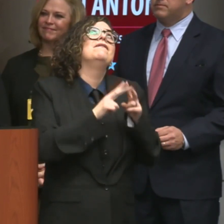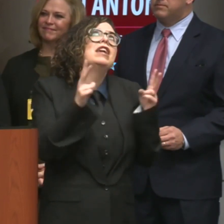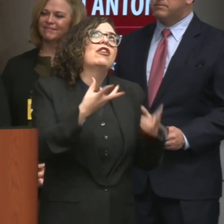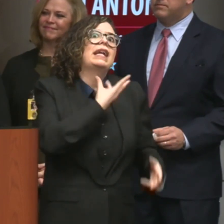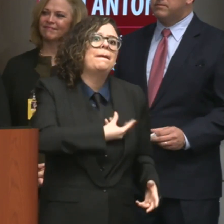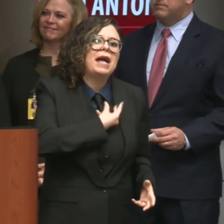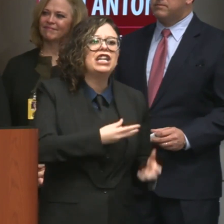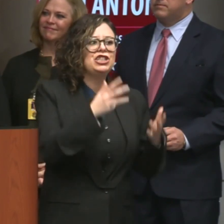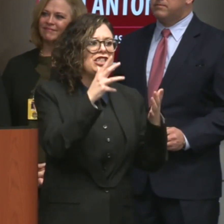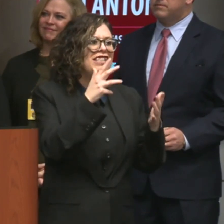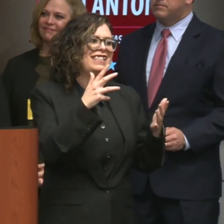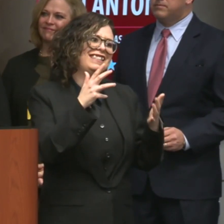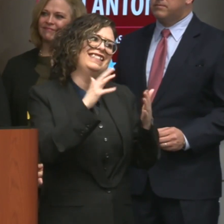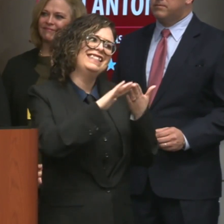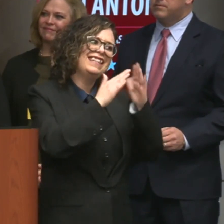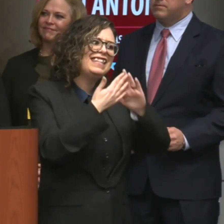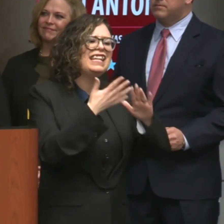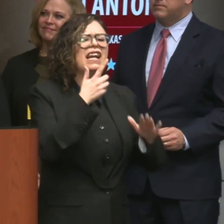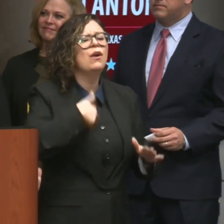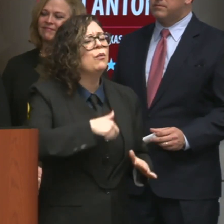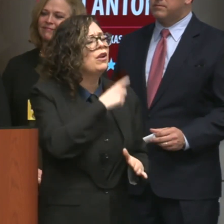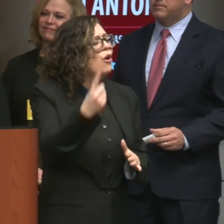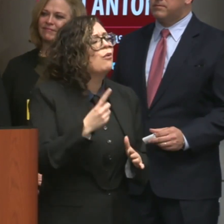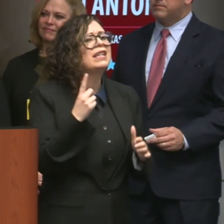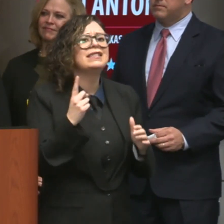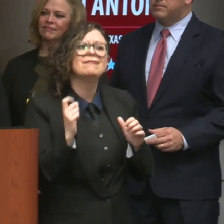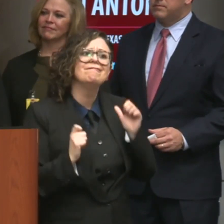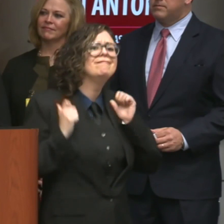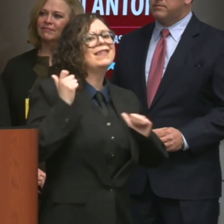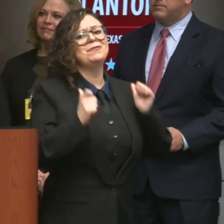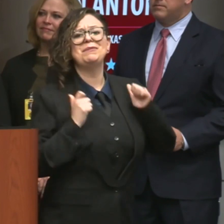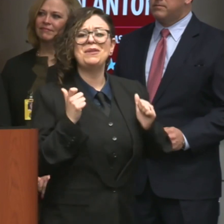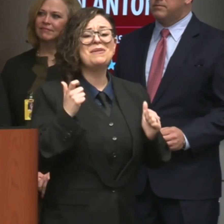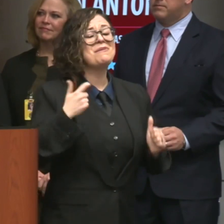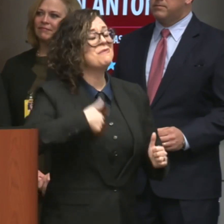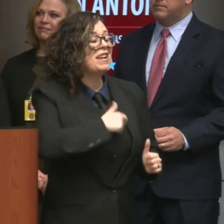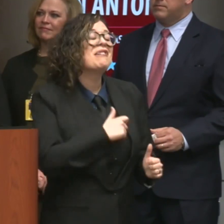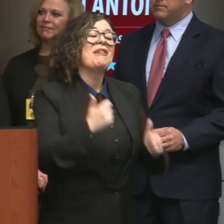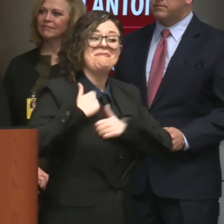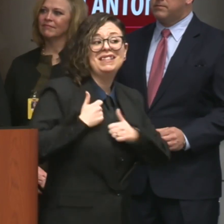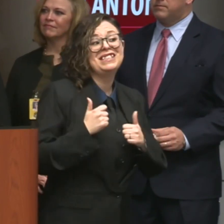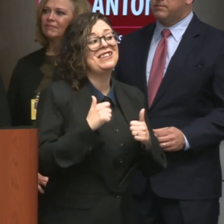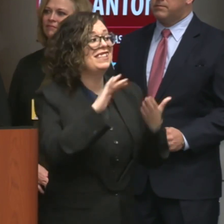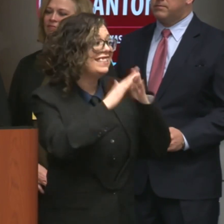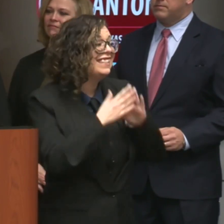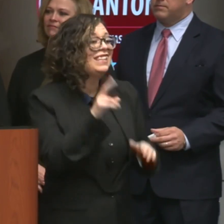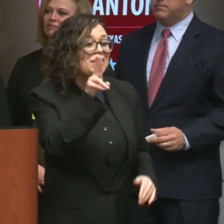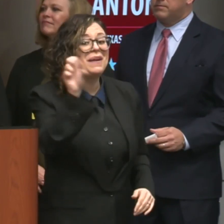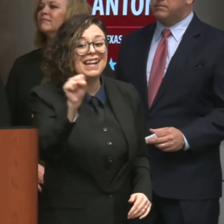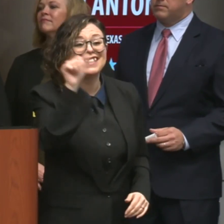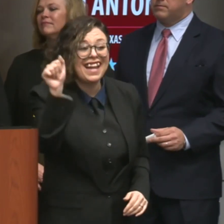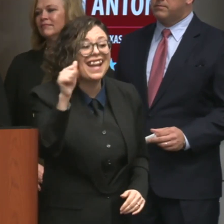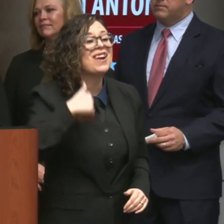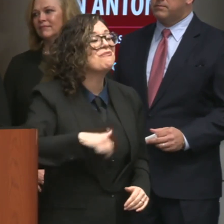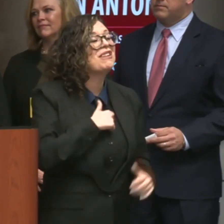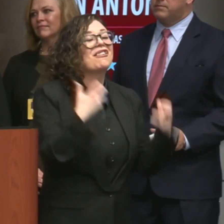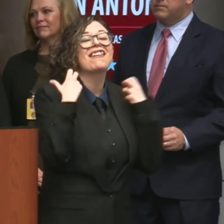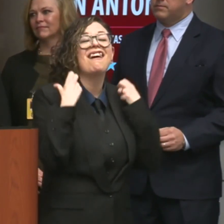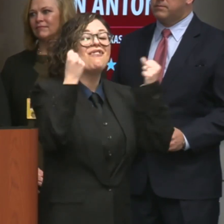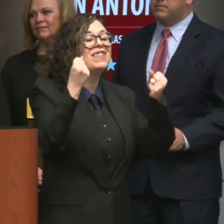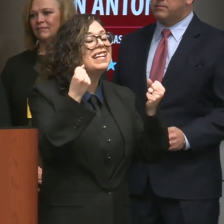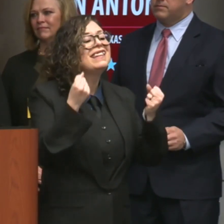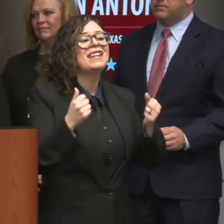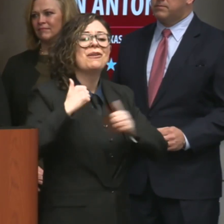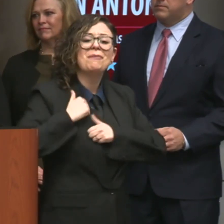San Antonio always steps up to the call of duty, and we are here. We are Military City, USA. We are confident that our military members are